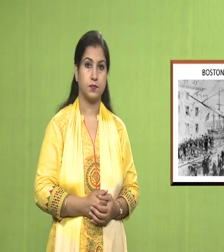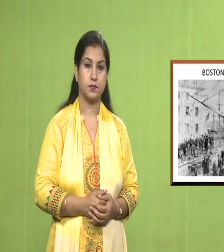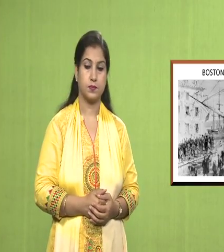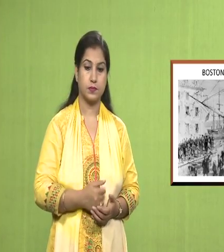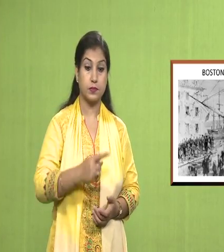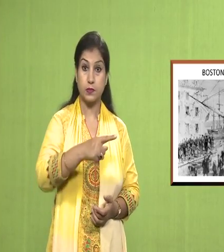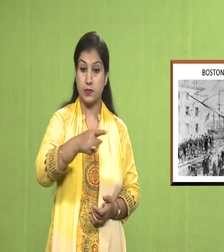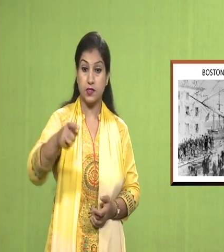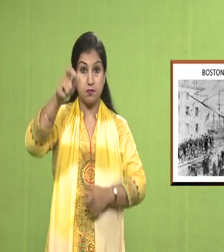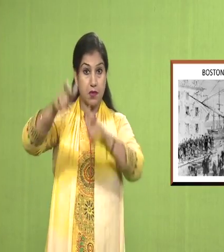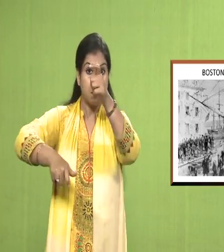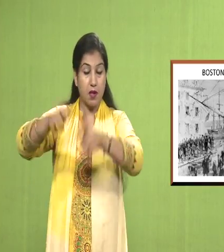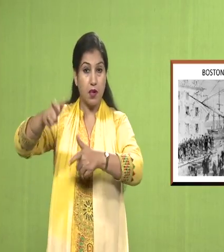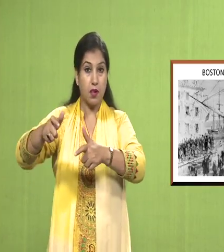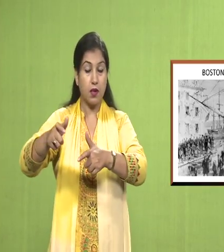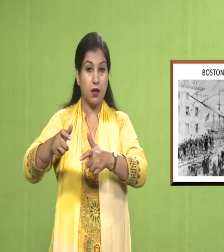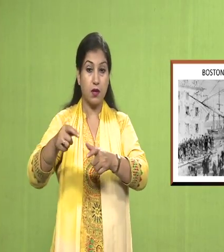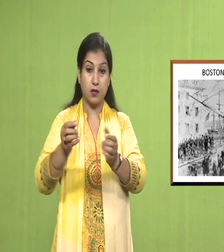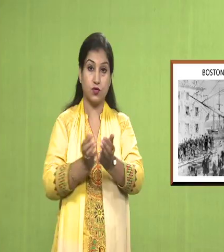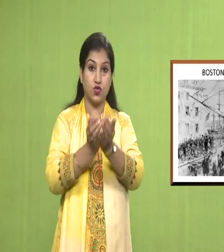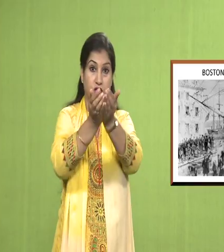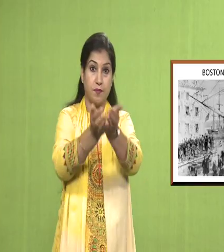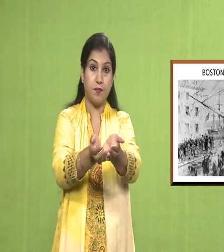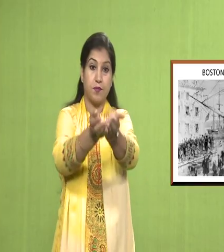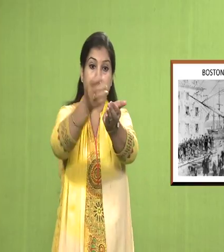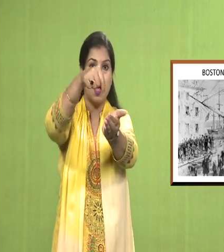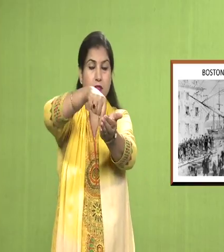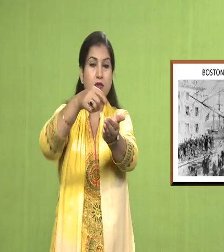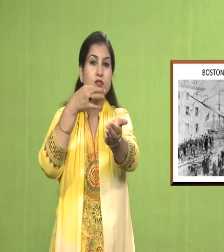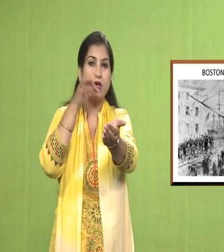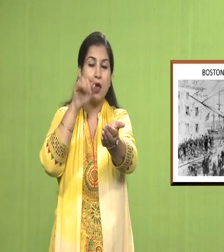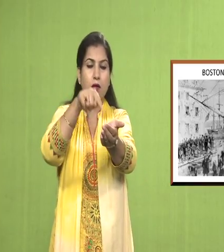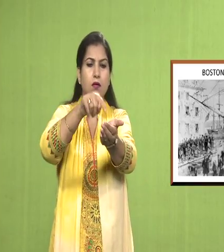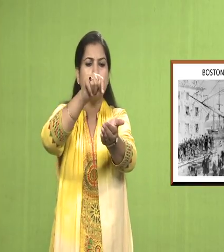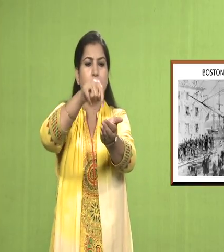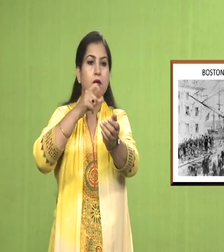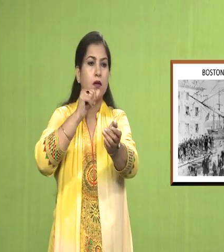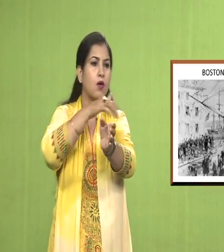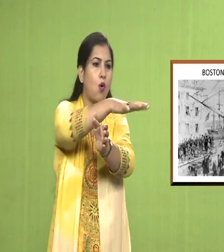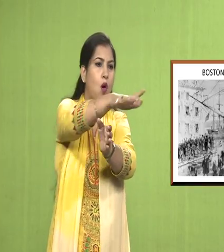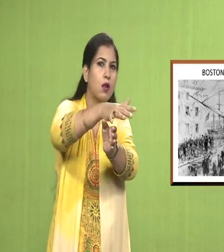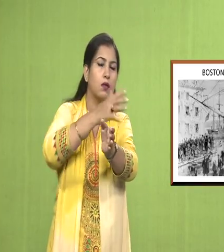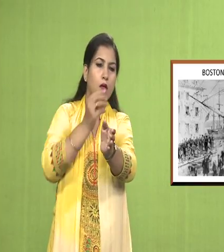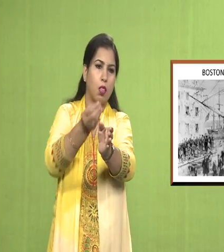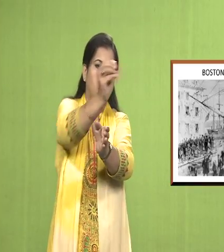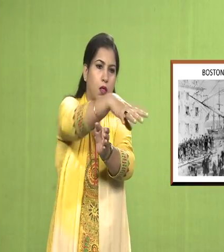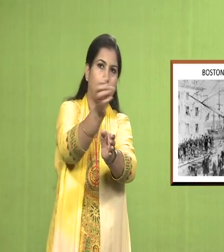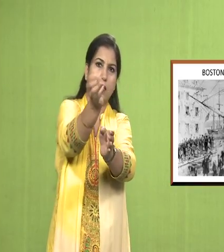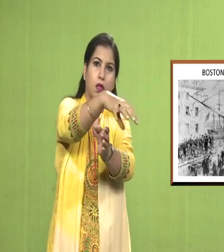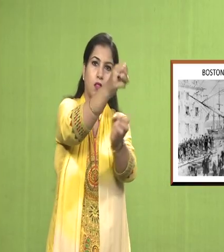These people threw the tea loaded in these ships into the sea as they opposed the